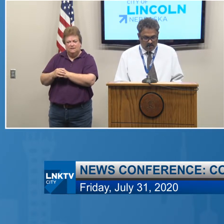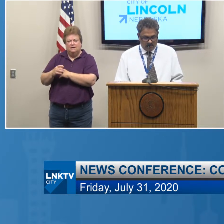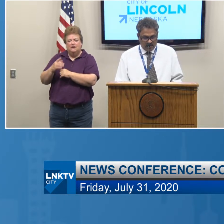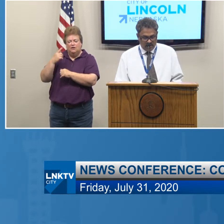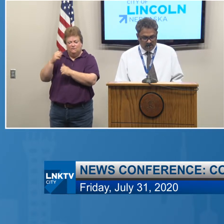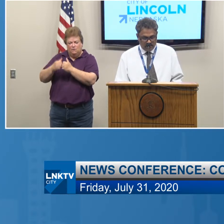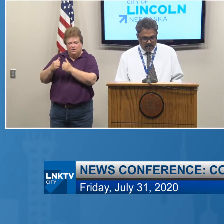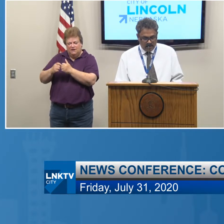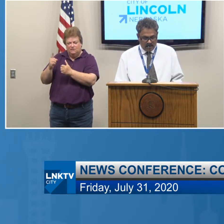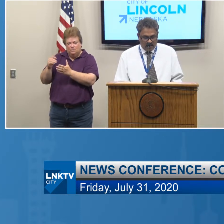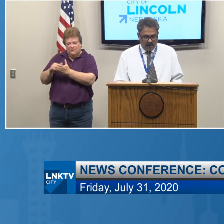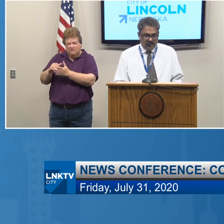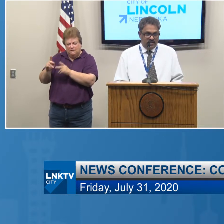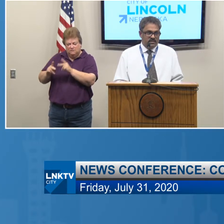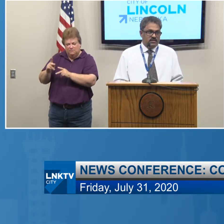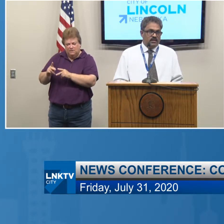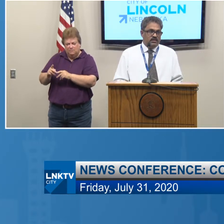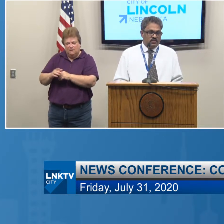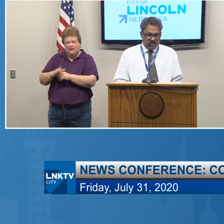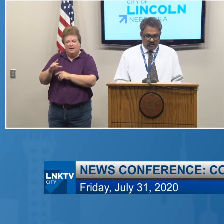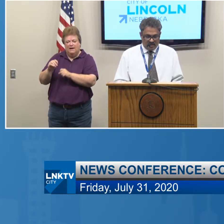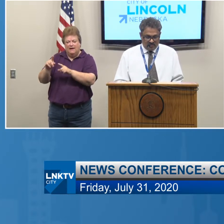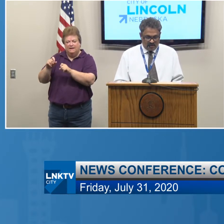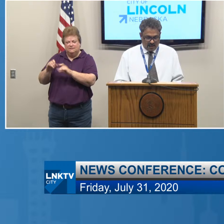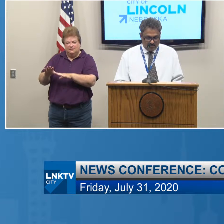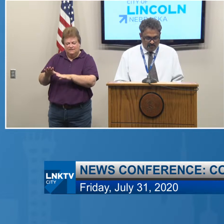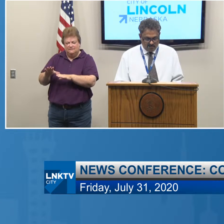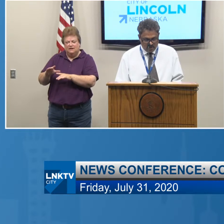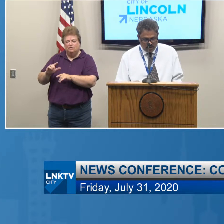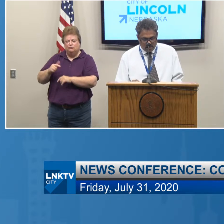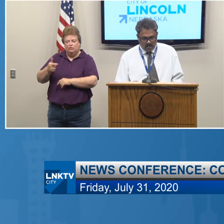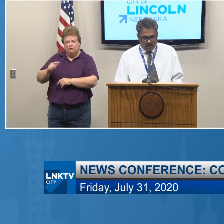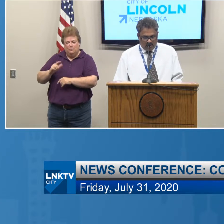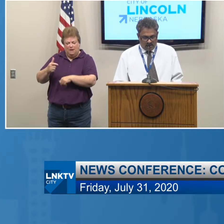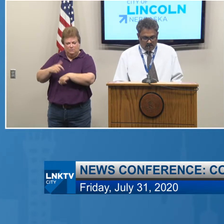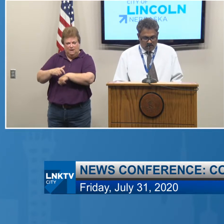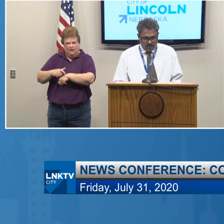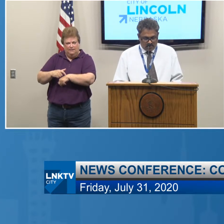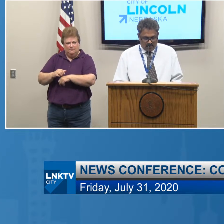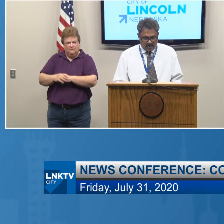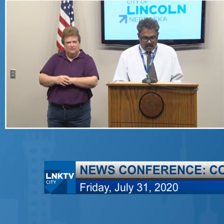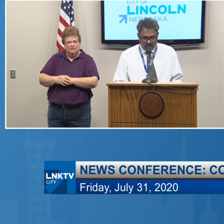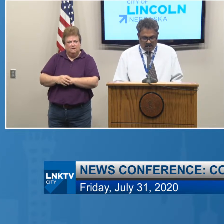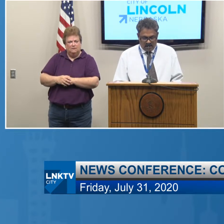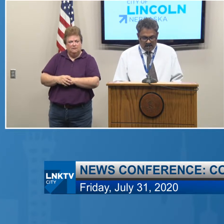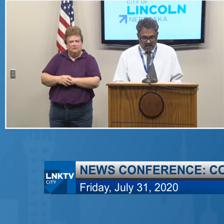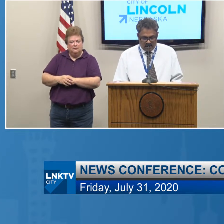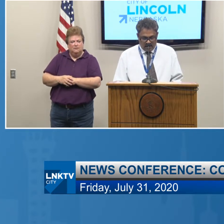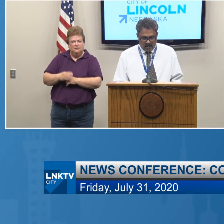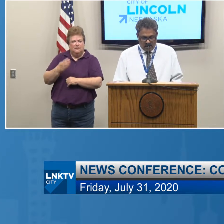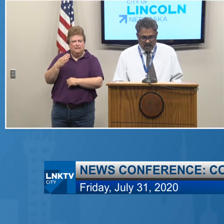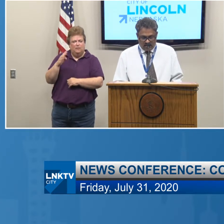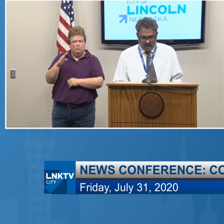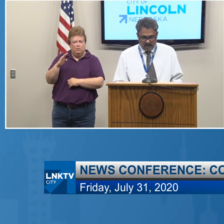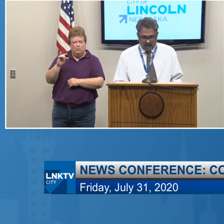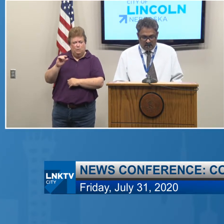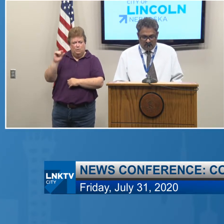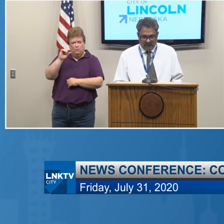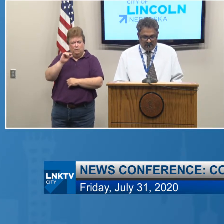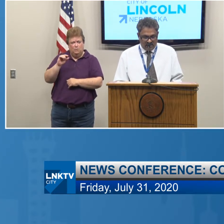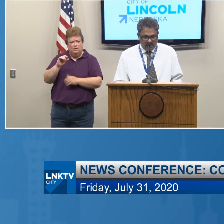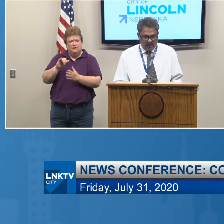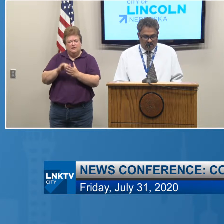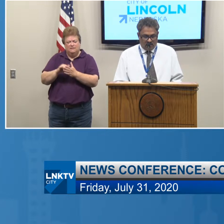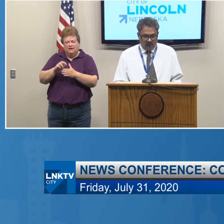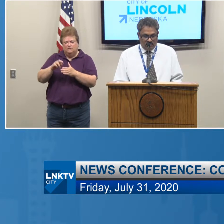population, community spread, and testing turnaround time. The blue square outlined in the red is the result